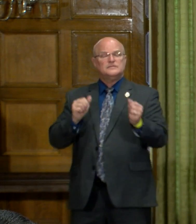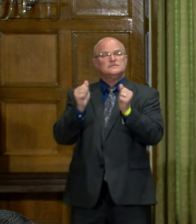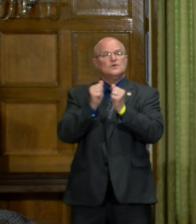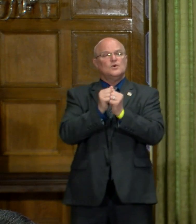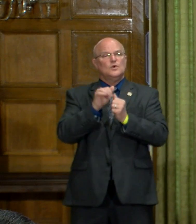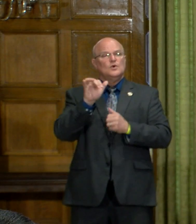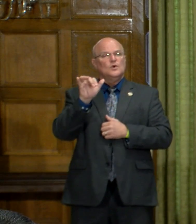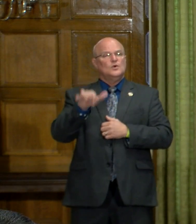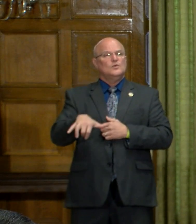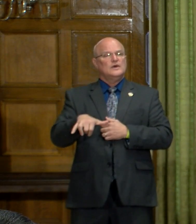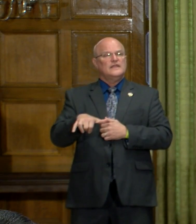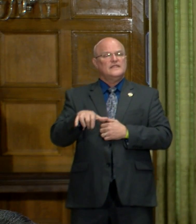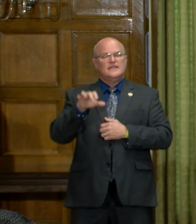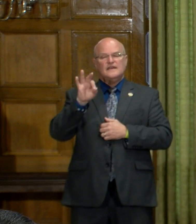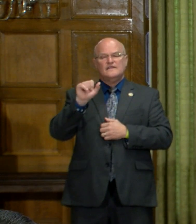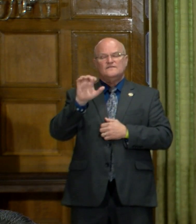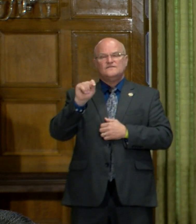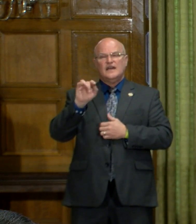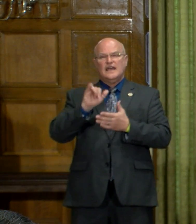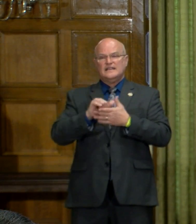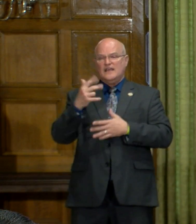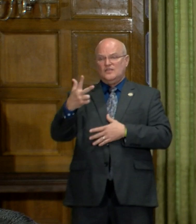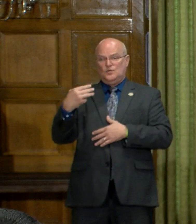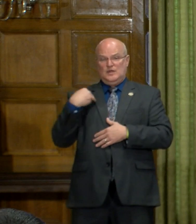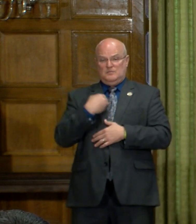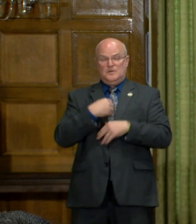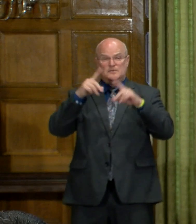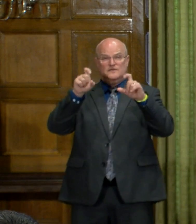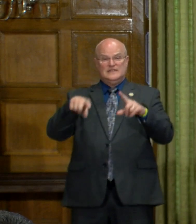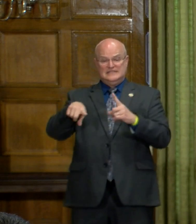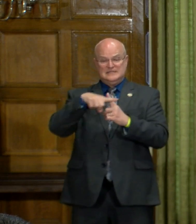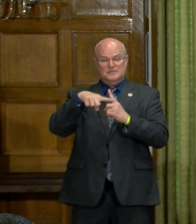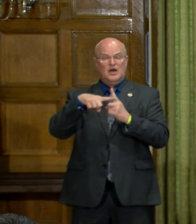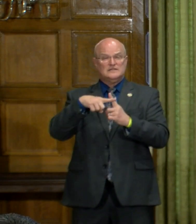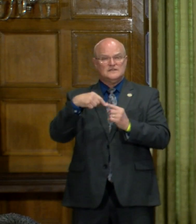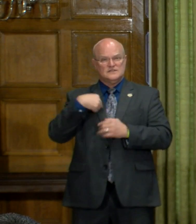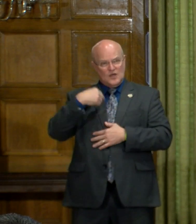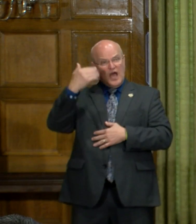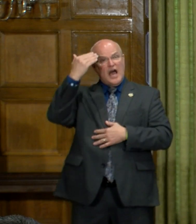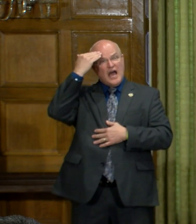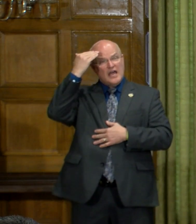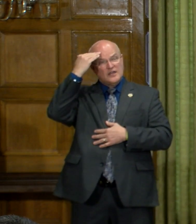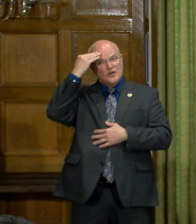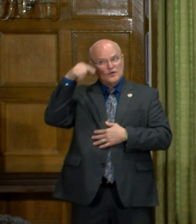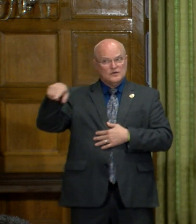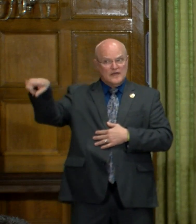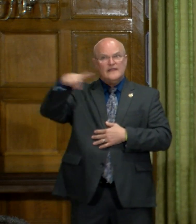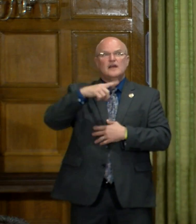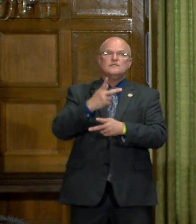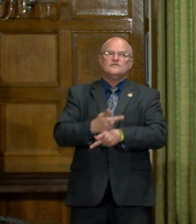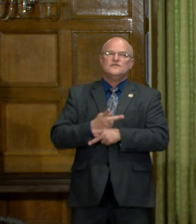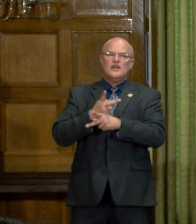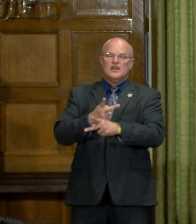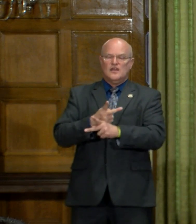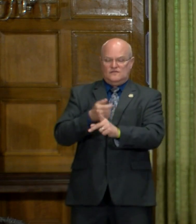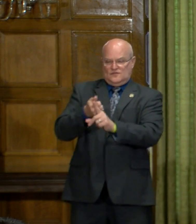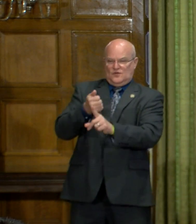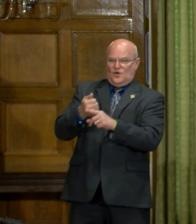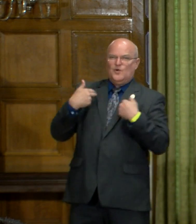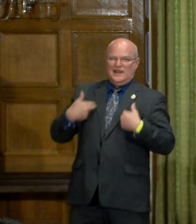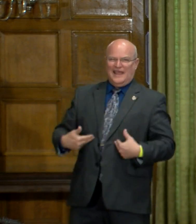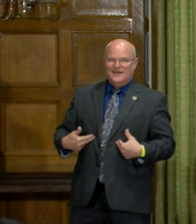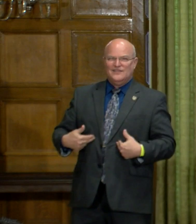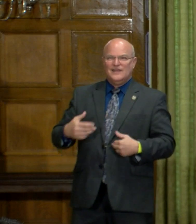with the fact that 3 members have tested positive. So I know that they'll be very careful for their own